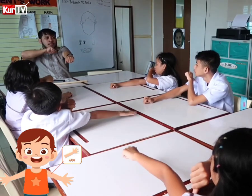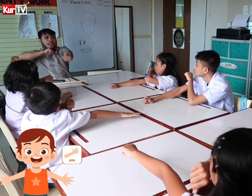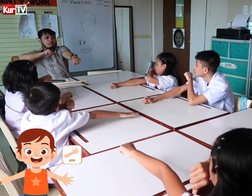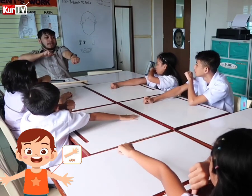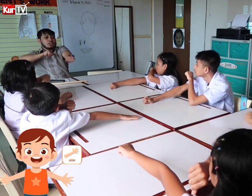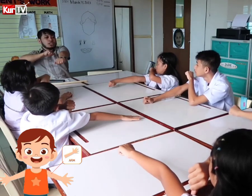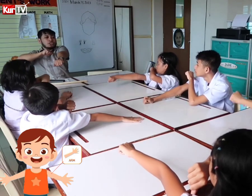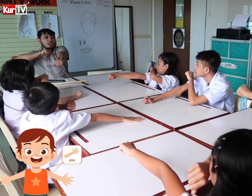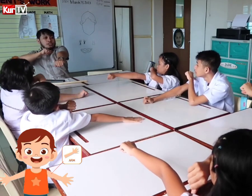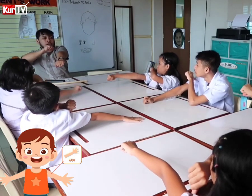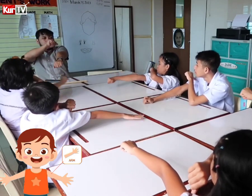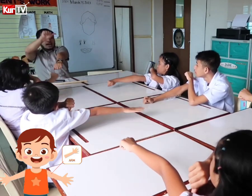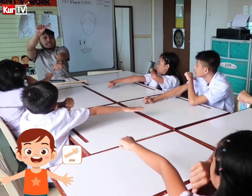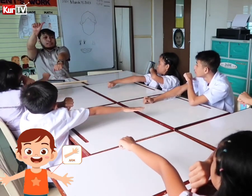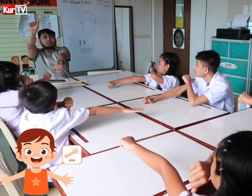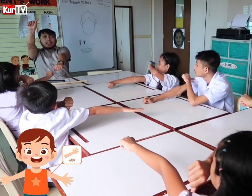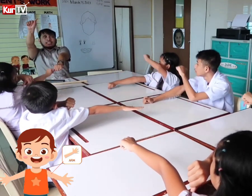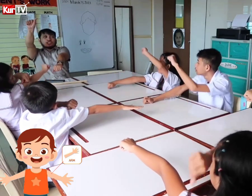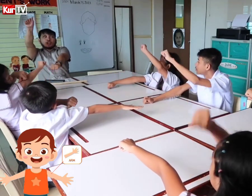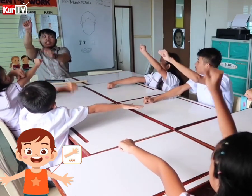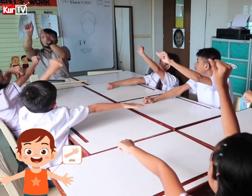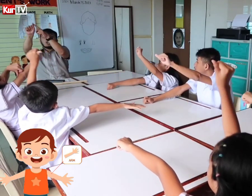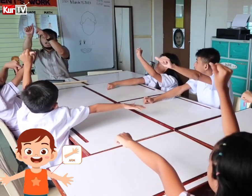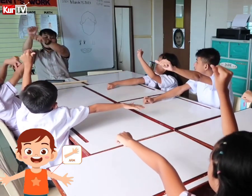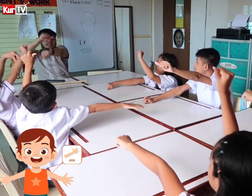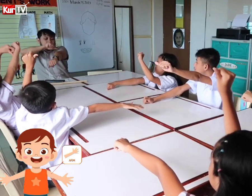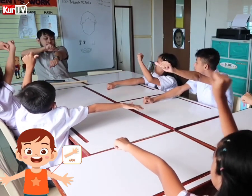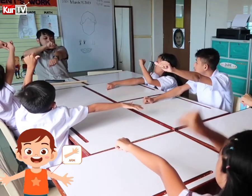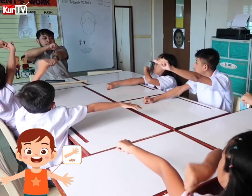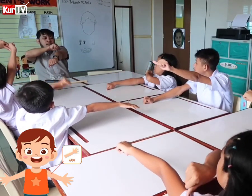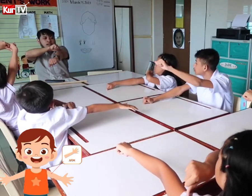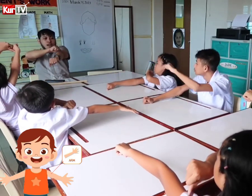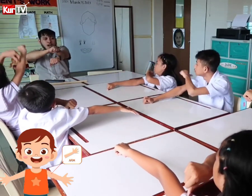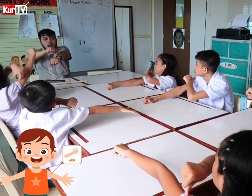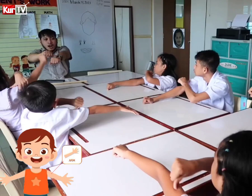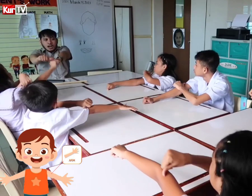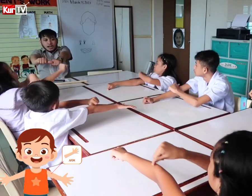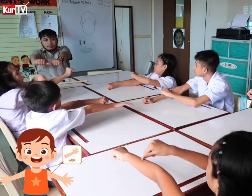I-begwin yong inyong kamay. I-mula dito. Ito. Ha? Arm.